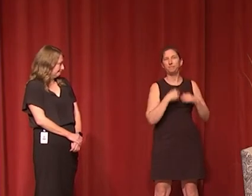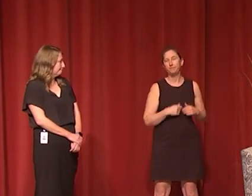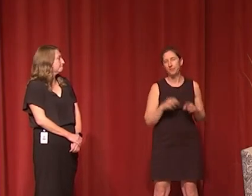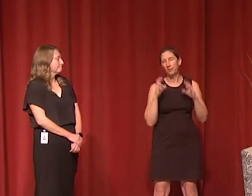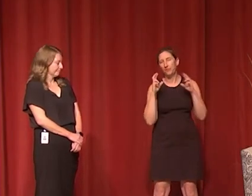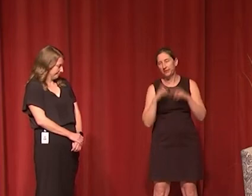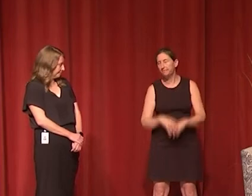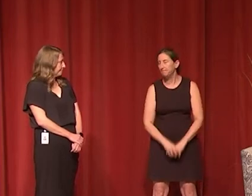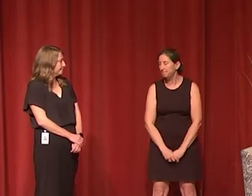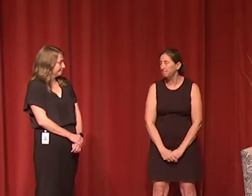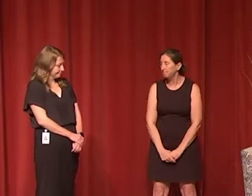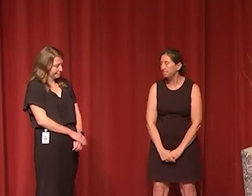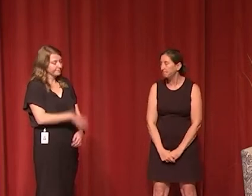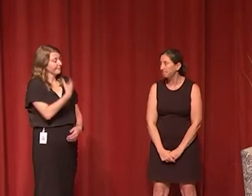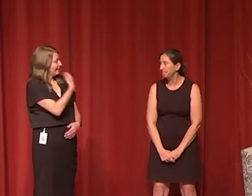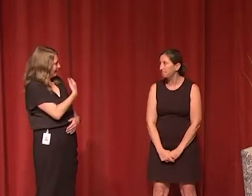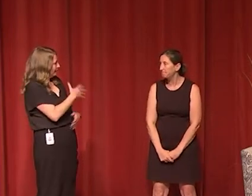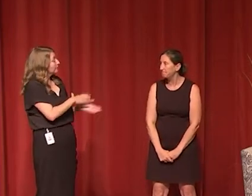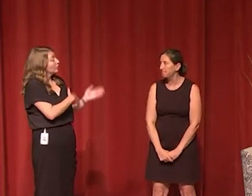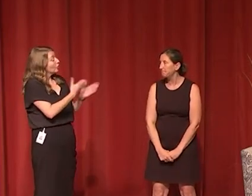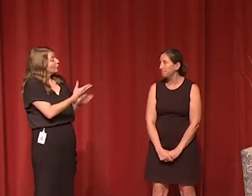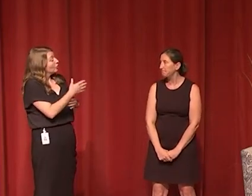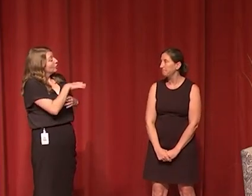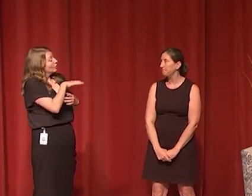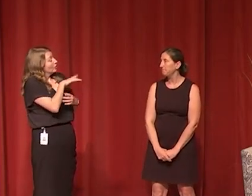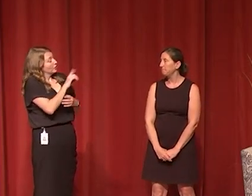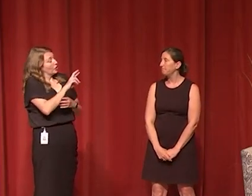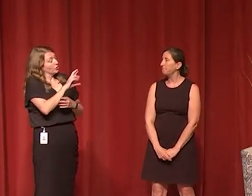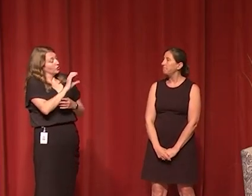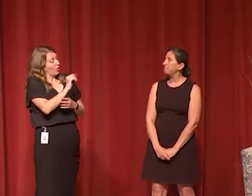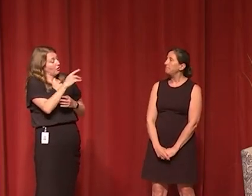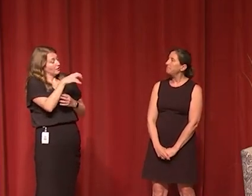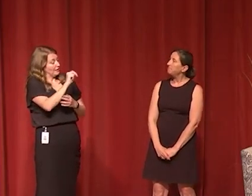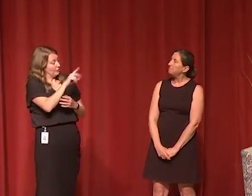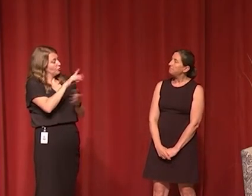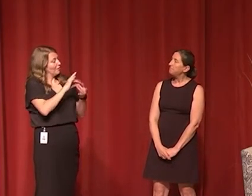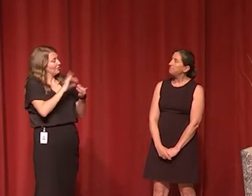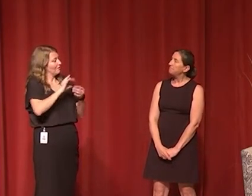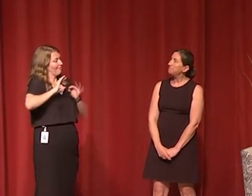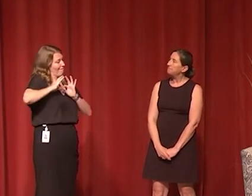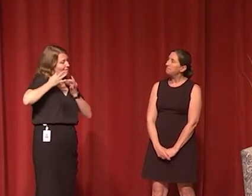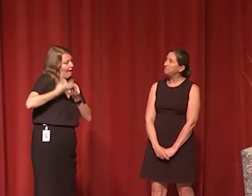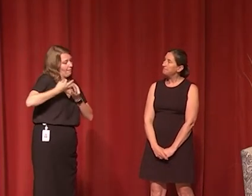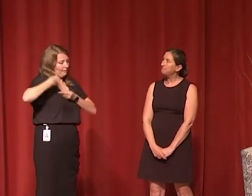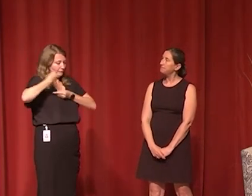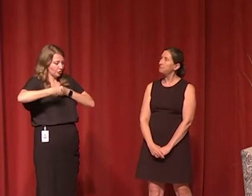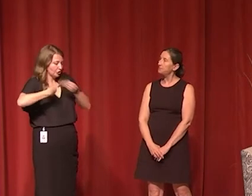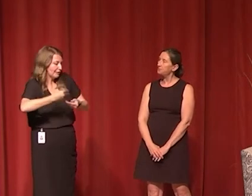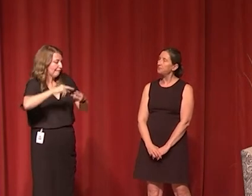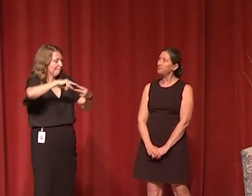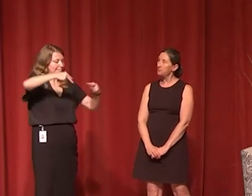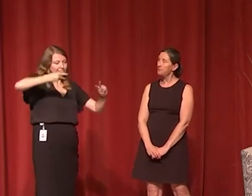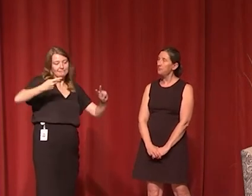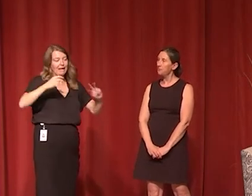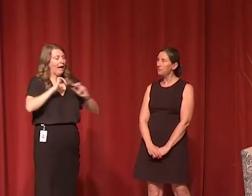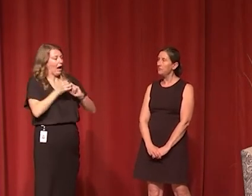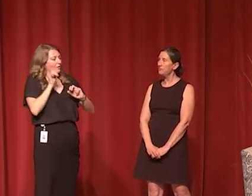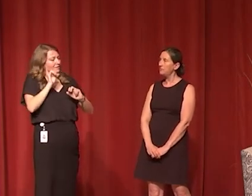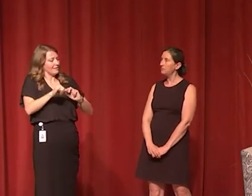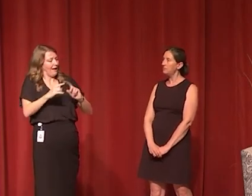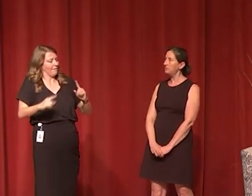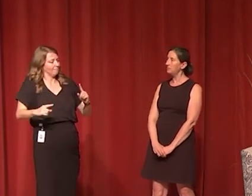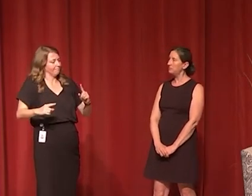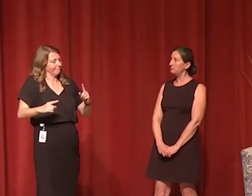you mentioned family history, genetics. You talked about APOE. How does that all intersect with the treatments that